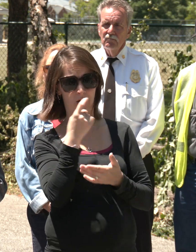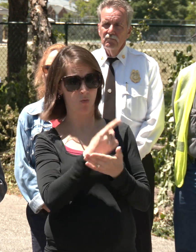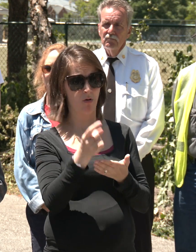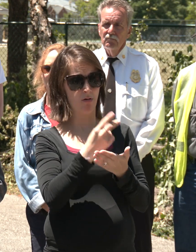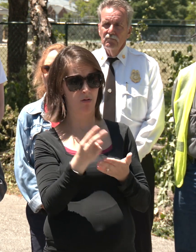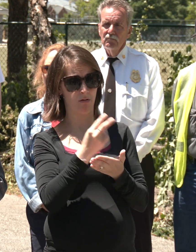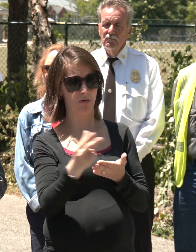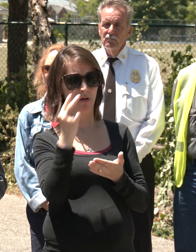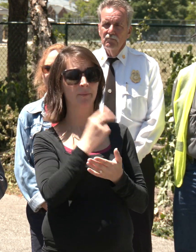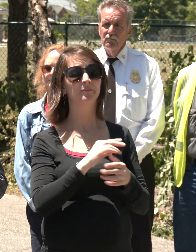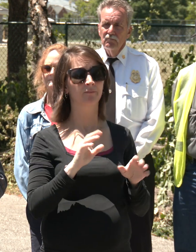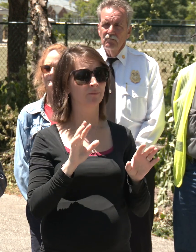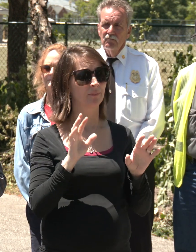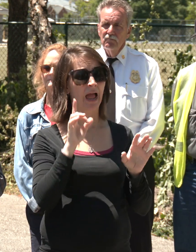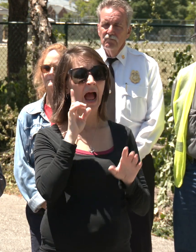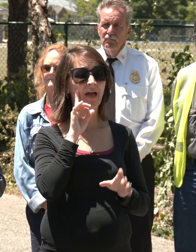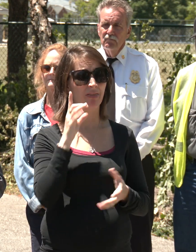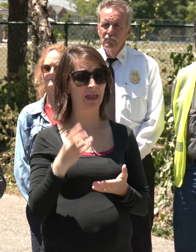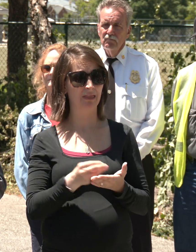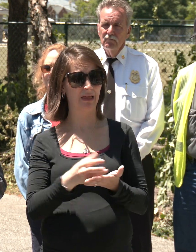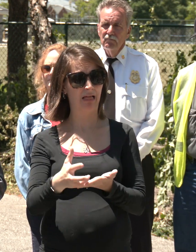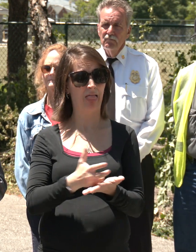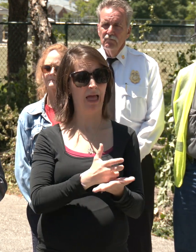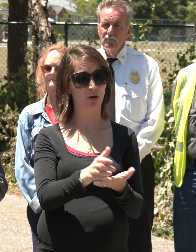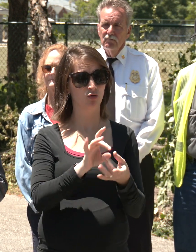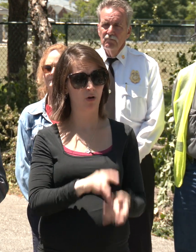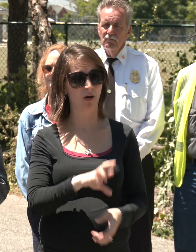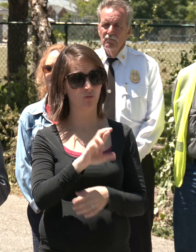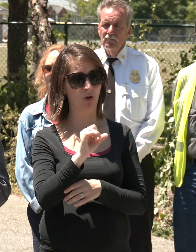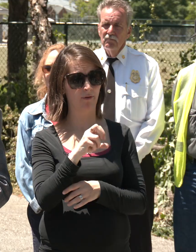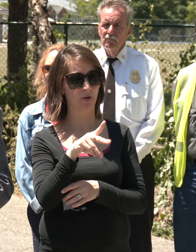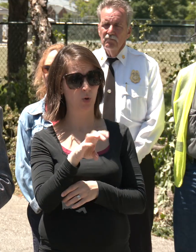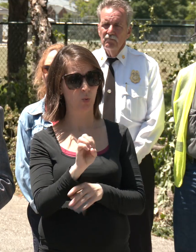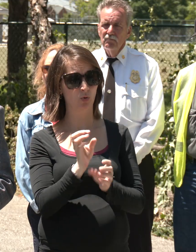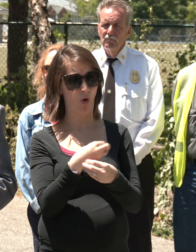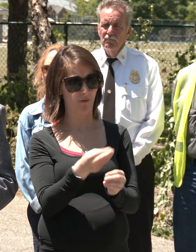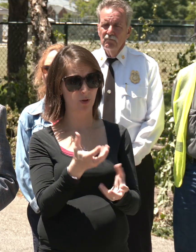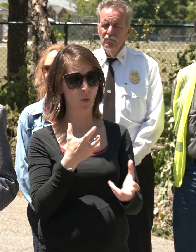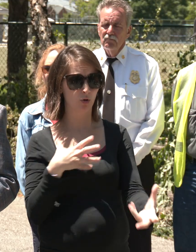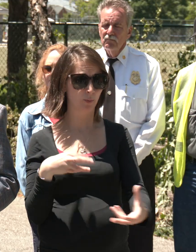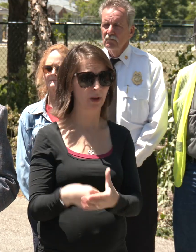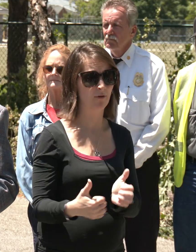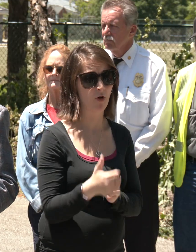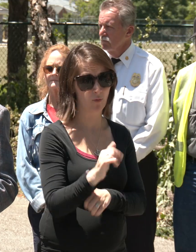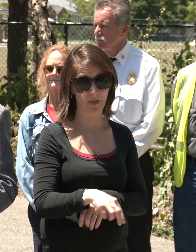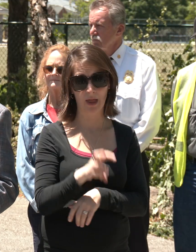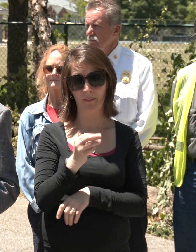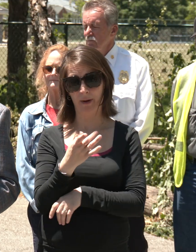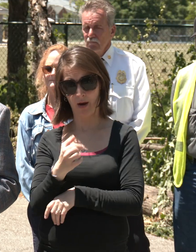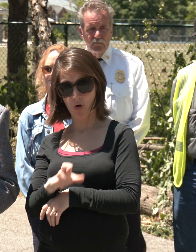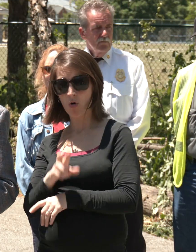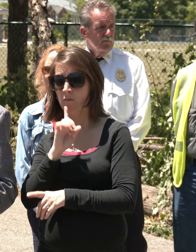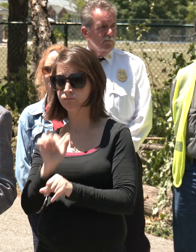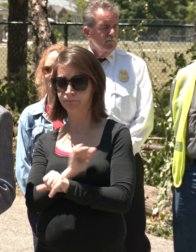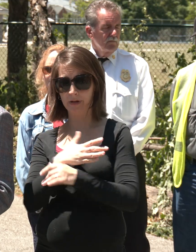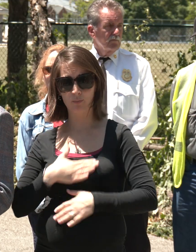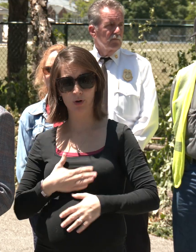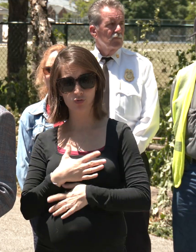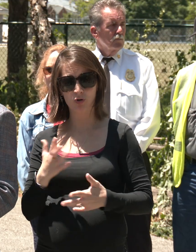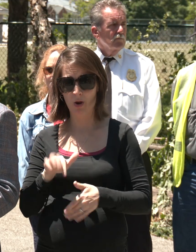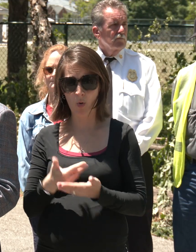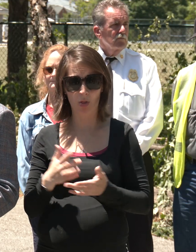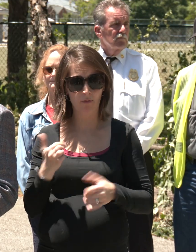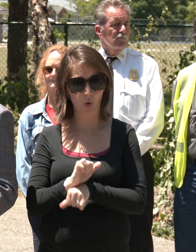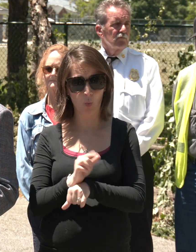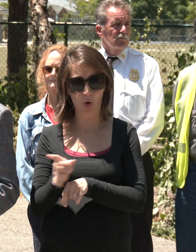And I think that the Collector of Revenue's office wants to be part of that. Mayor, I appreciate the efforts that you have